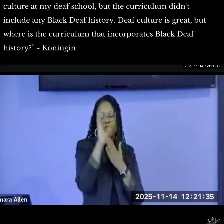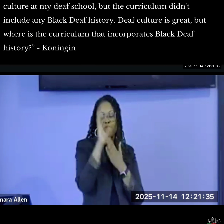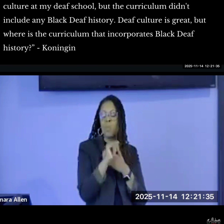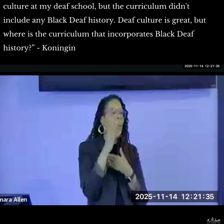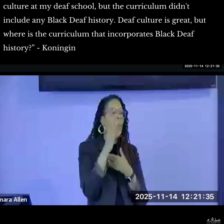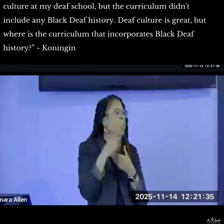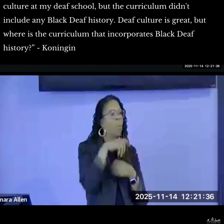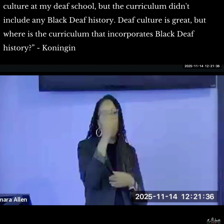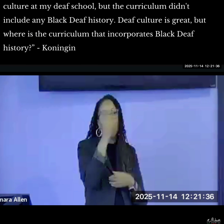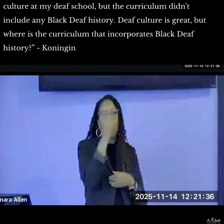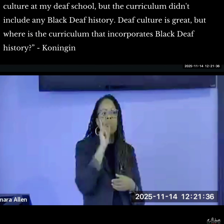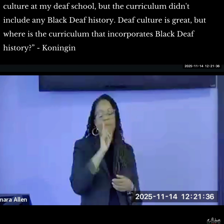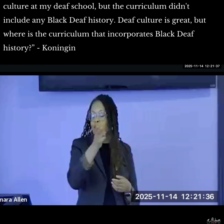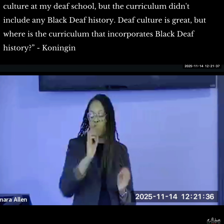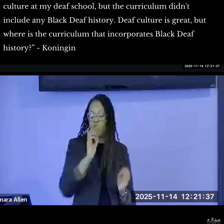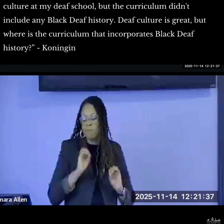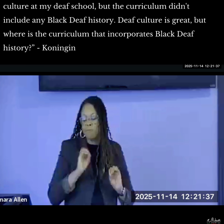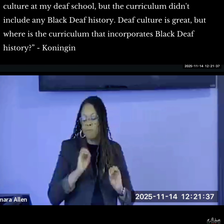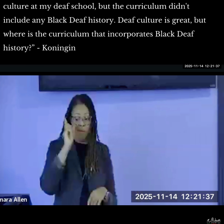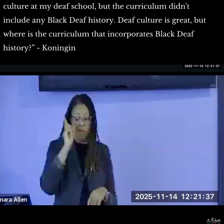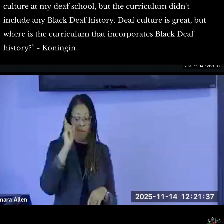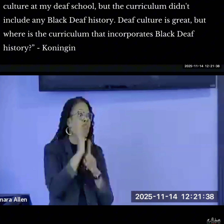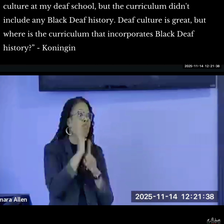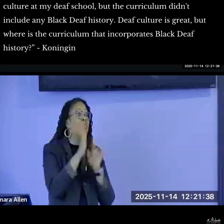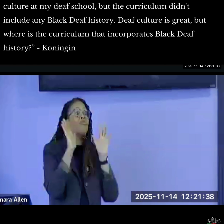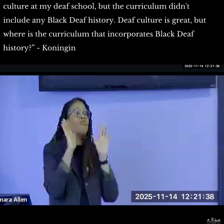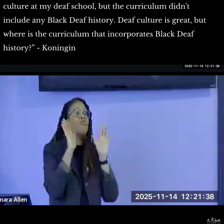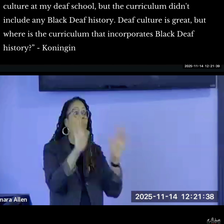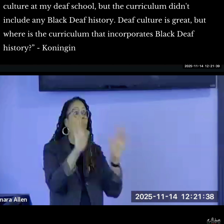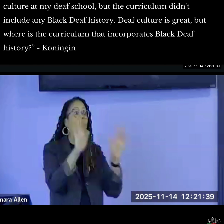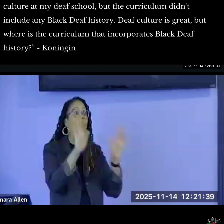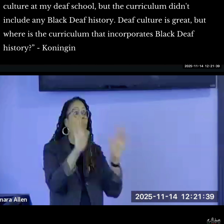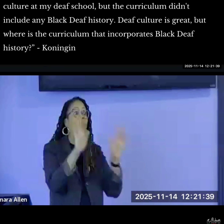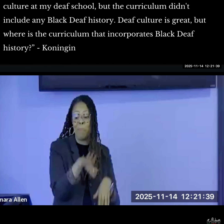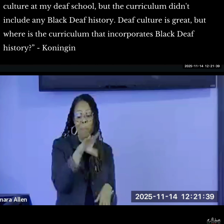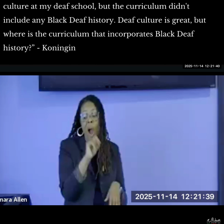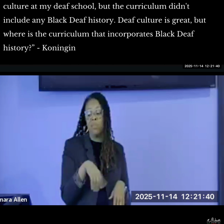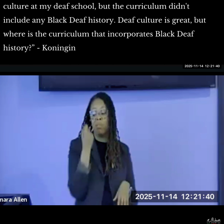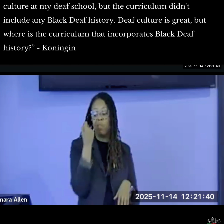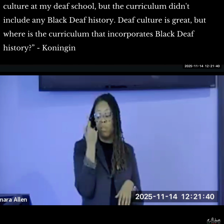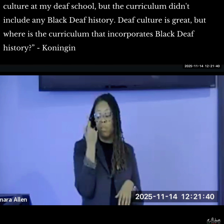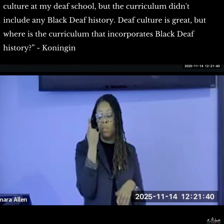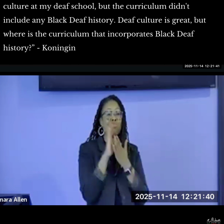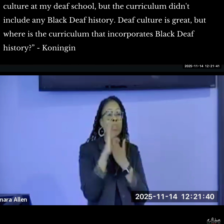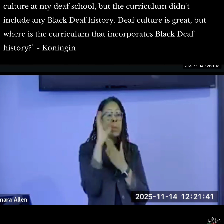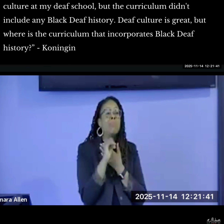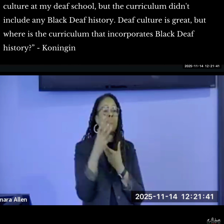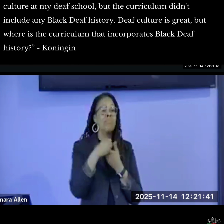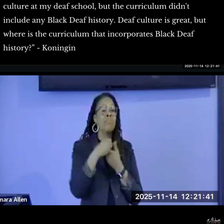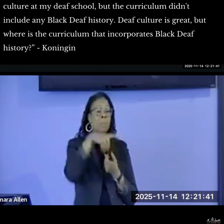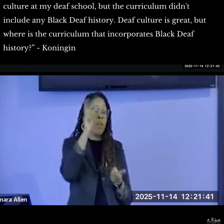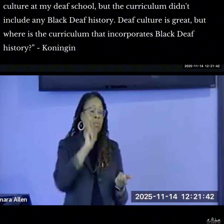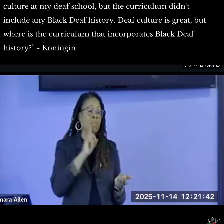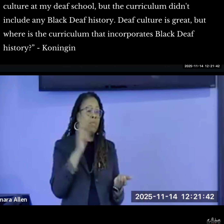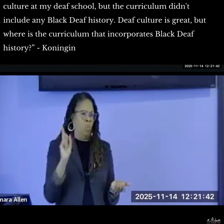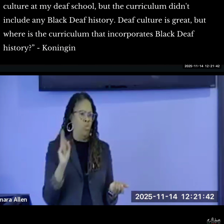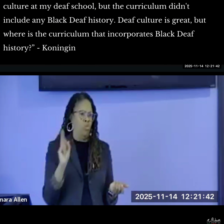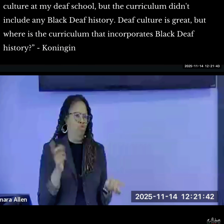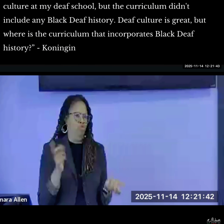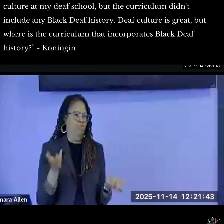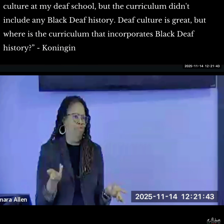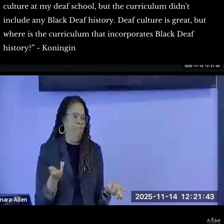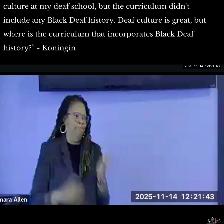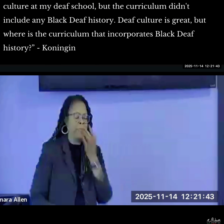culture. I took deaf culture at my deaf school, but the curriculum didn't include any Black deaf history. Deaf culture is great, but where's